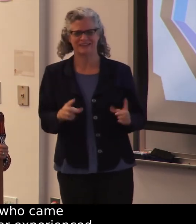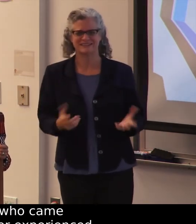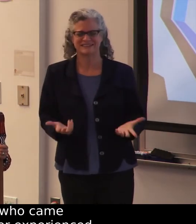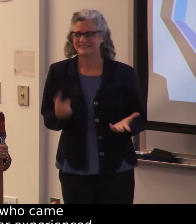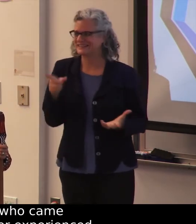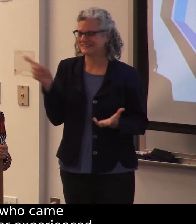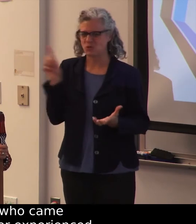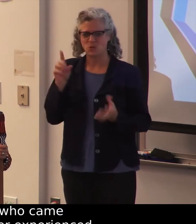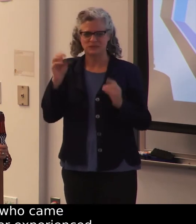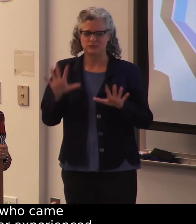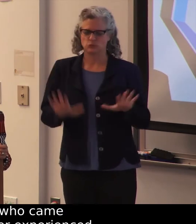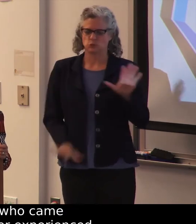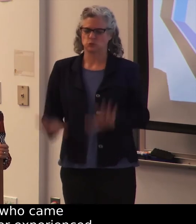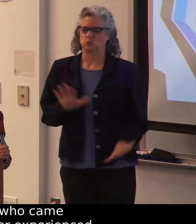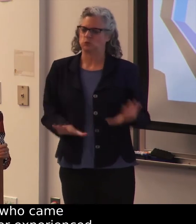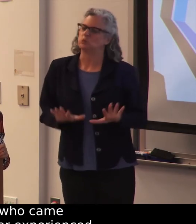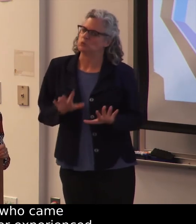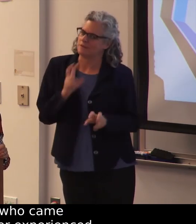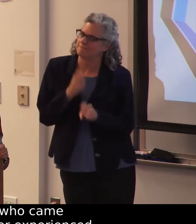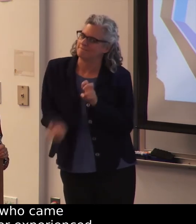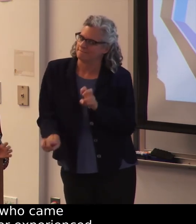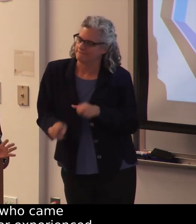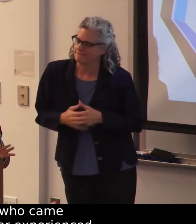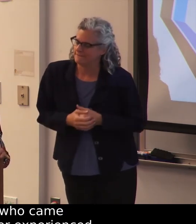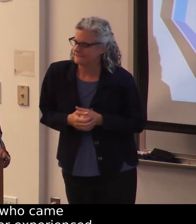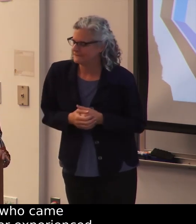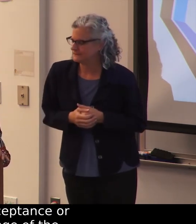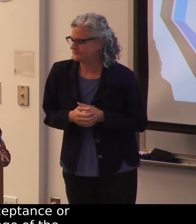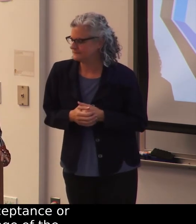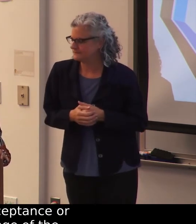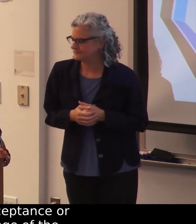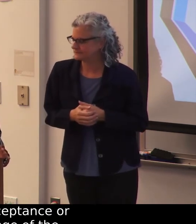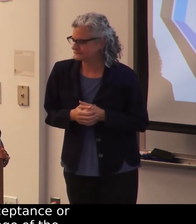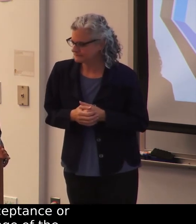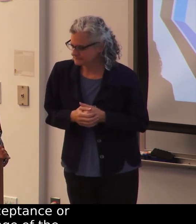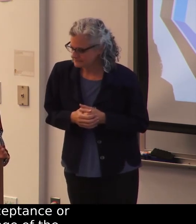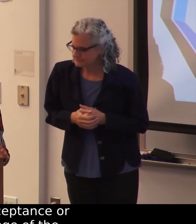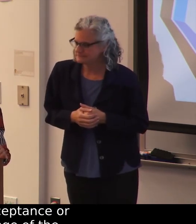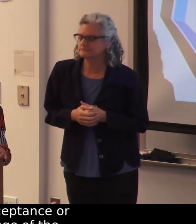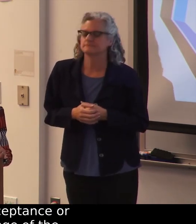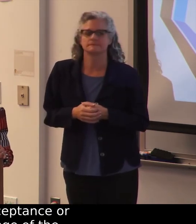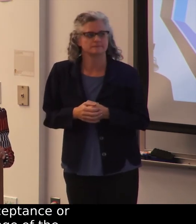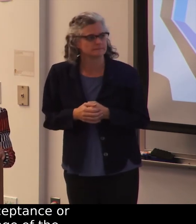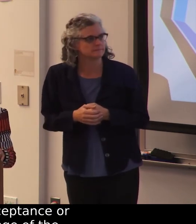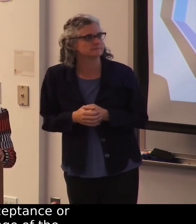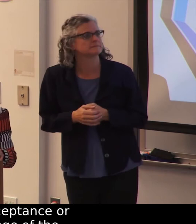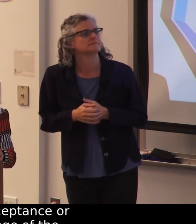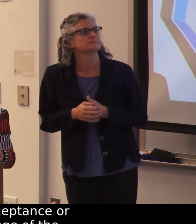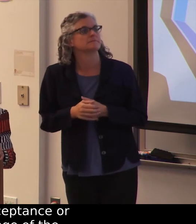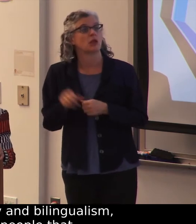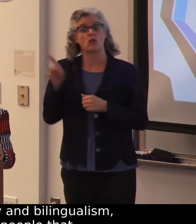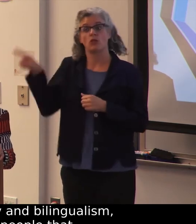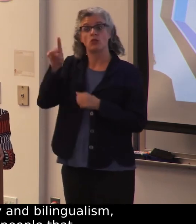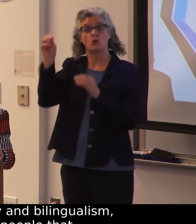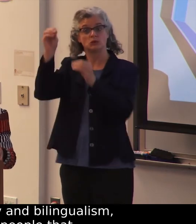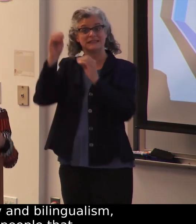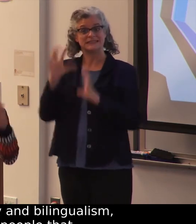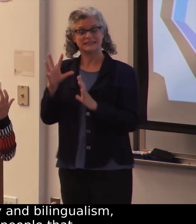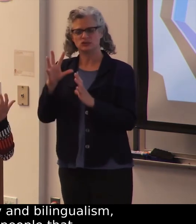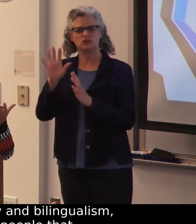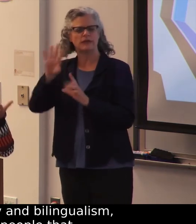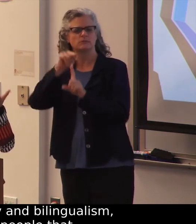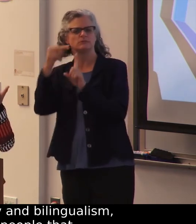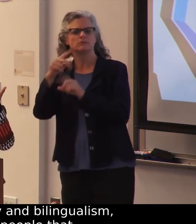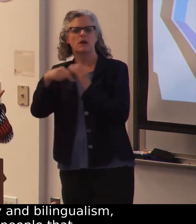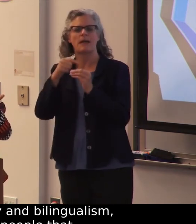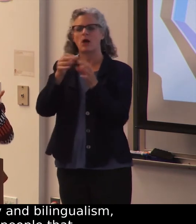experienced American students. So their acceptance or challenge of the hegemonic ideologies of language purity and bilingualism,